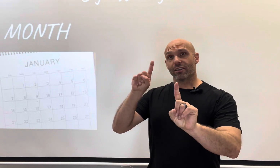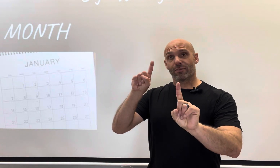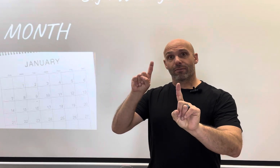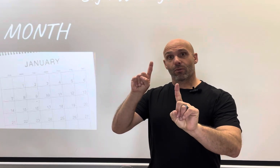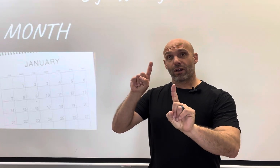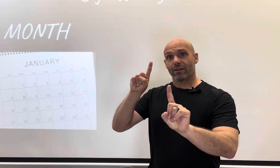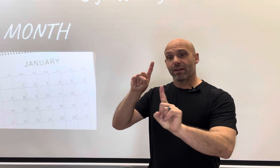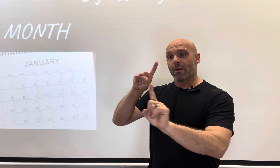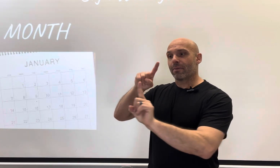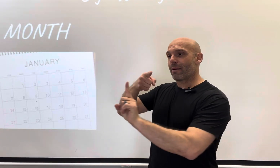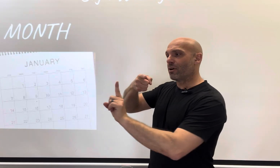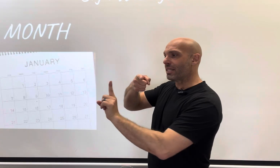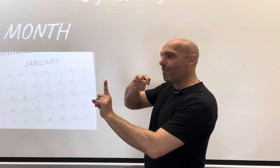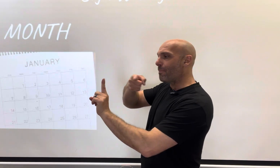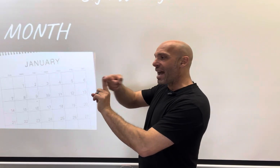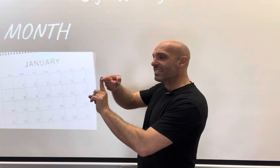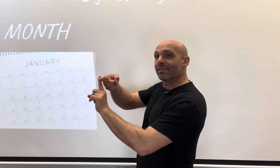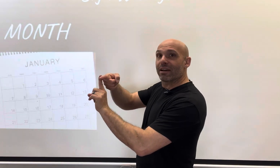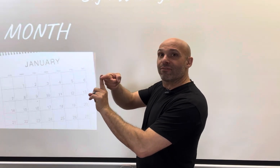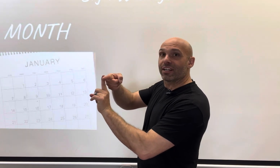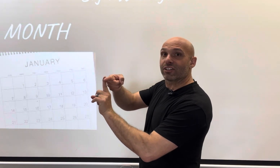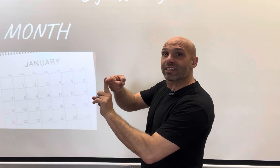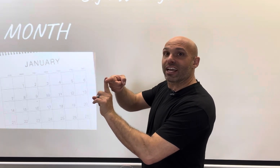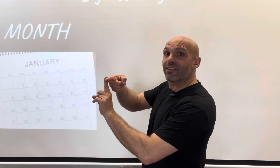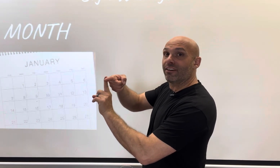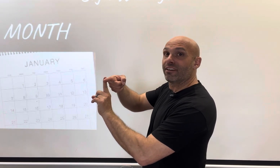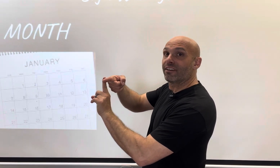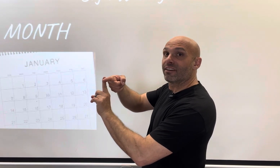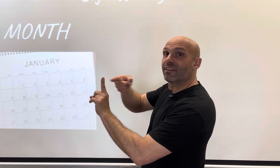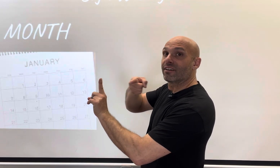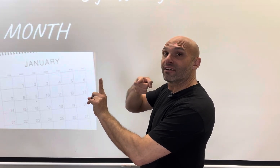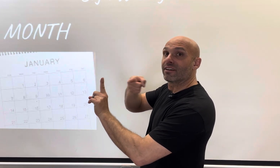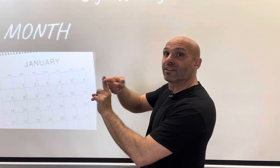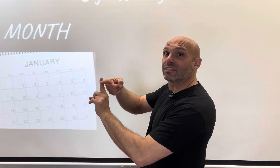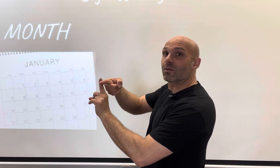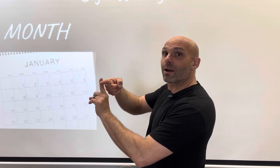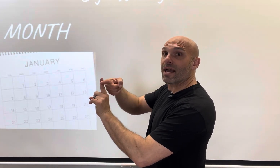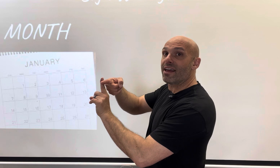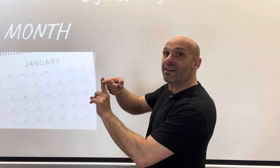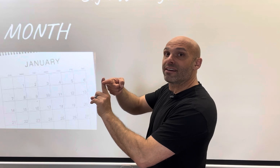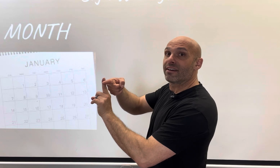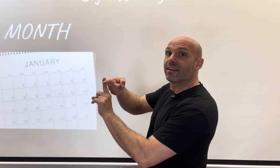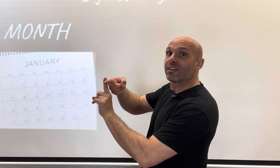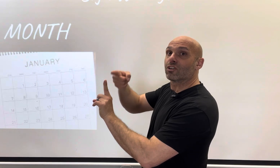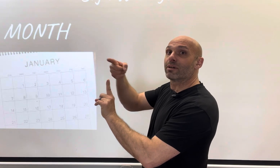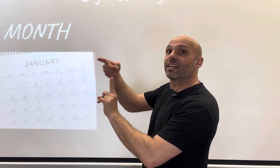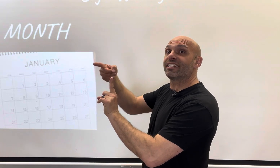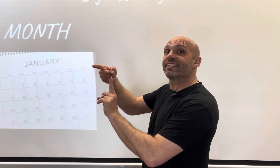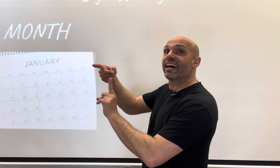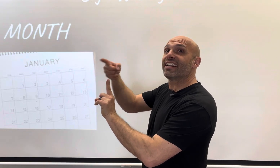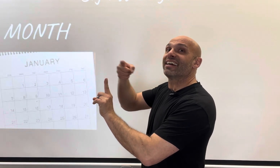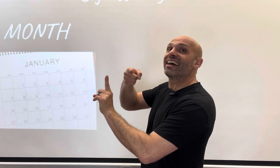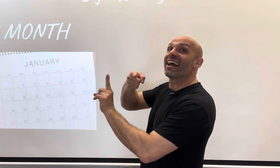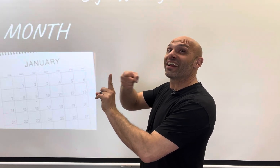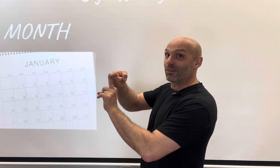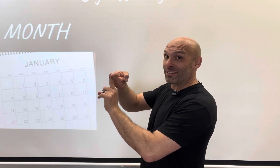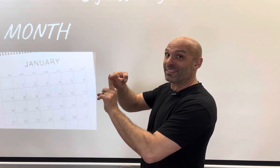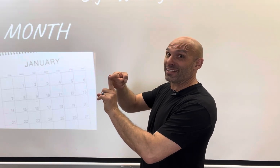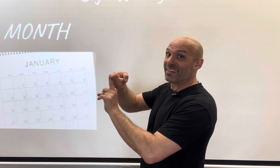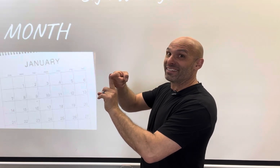number one, but I put the backs of my fingers together. See where I'm at? Don't put it on this side, it goes on this side.